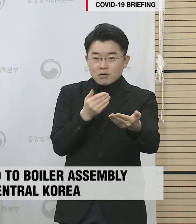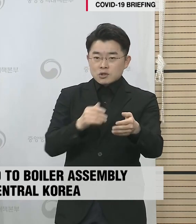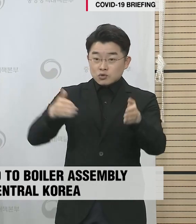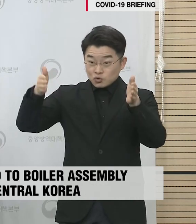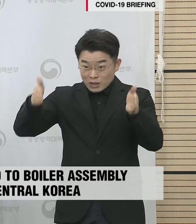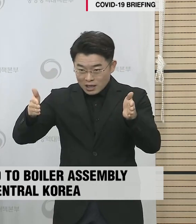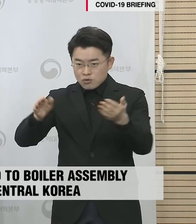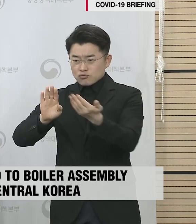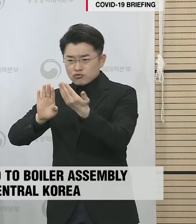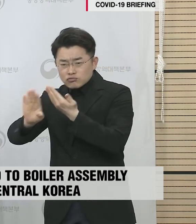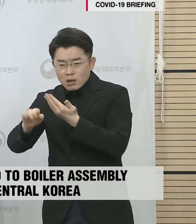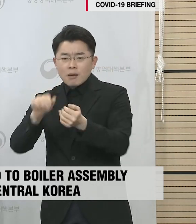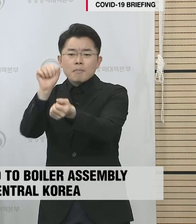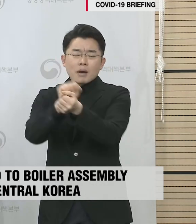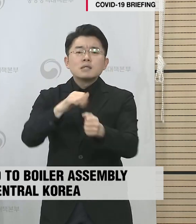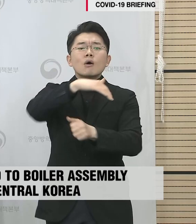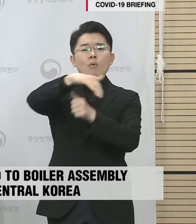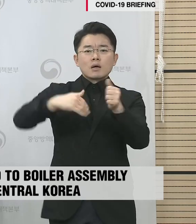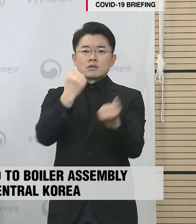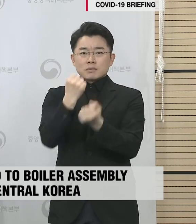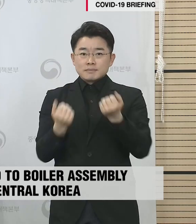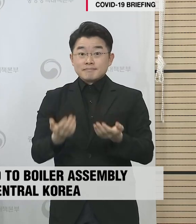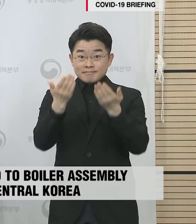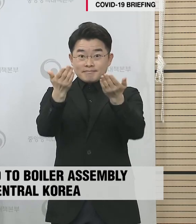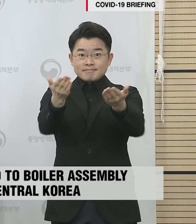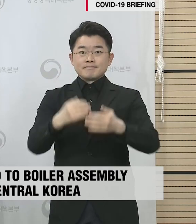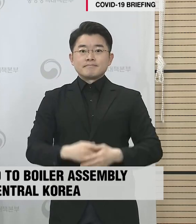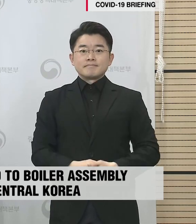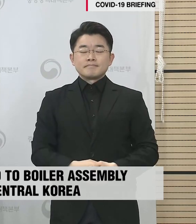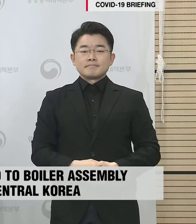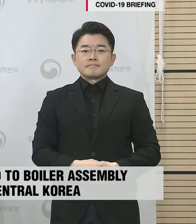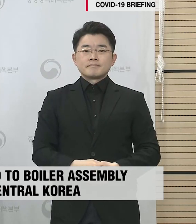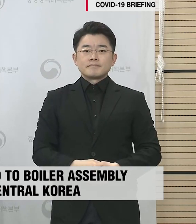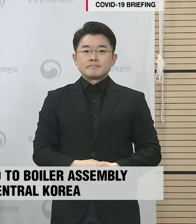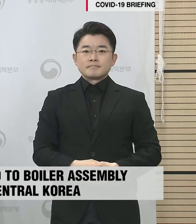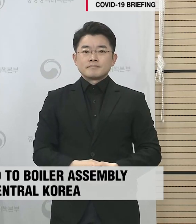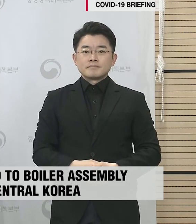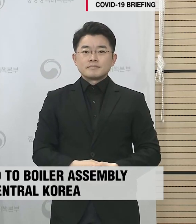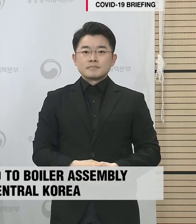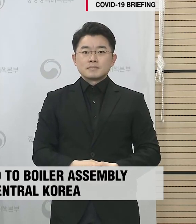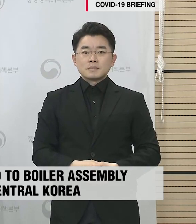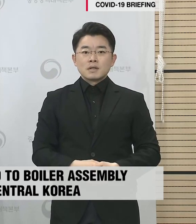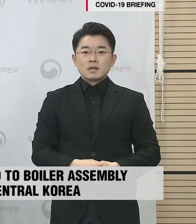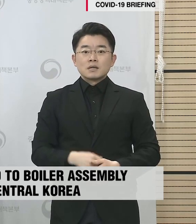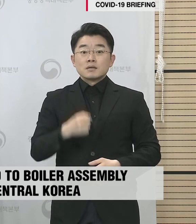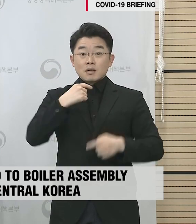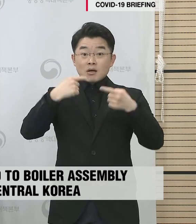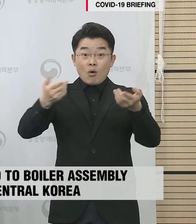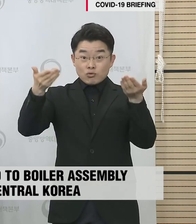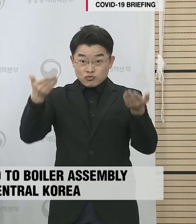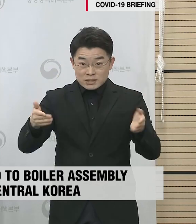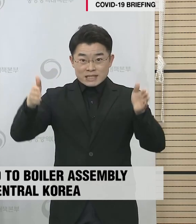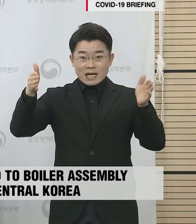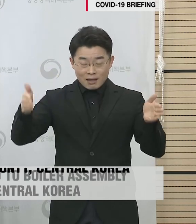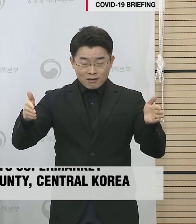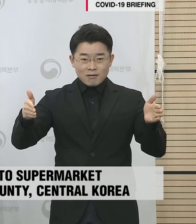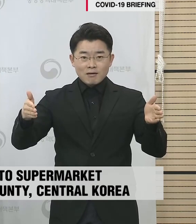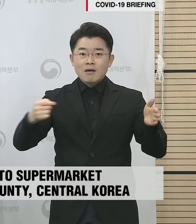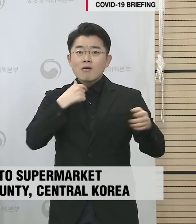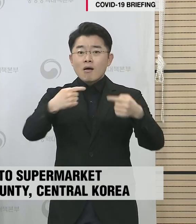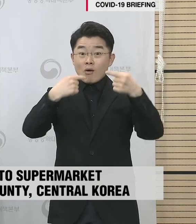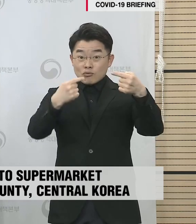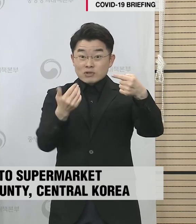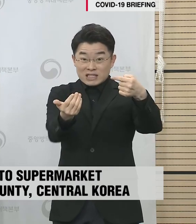Before and after the Lunar New Year holiday, we have identified some cases, family cluster infections, and here are some